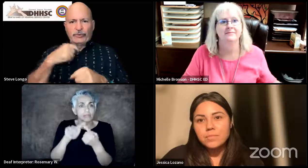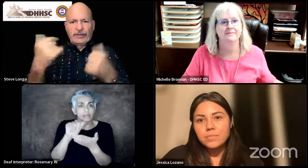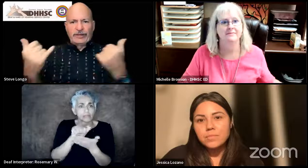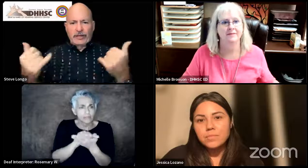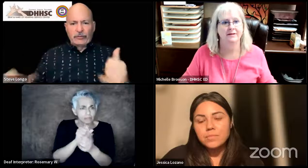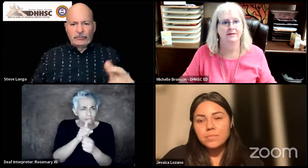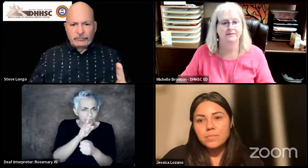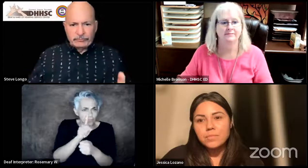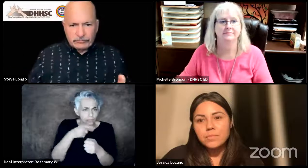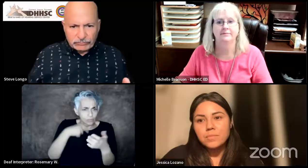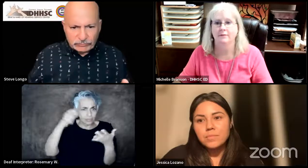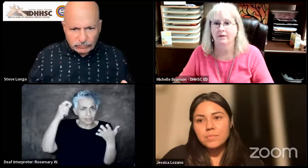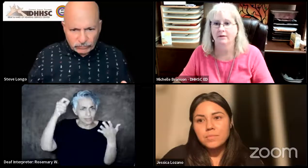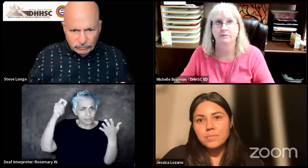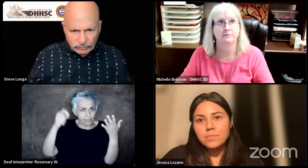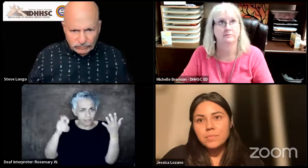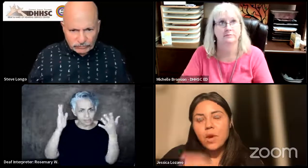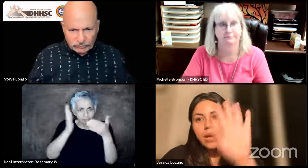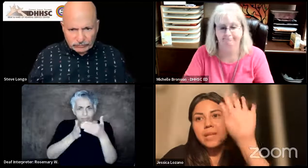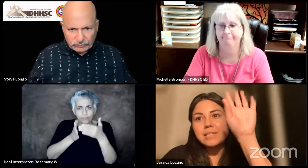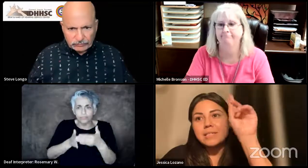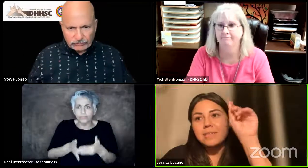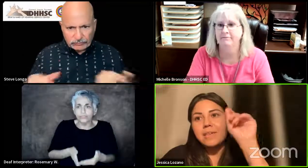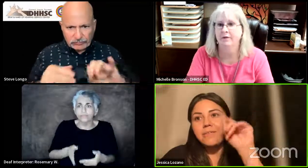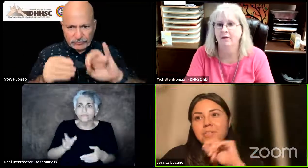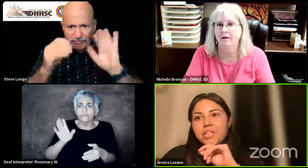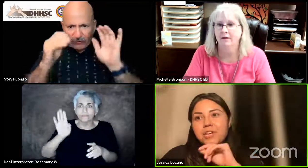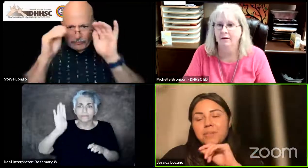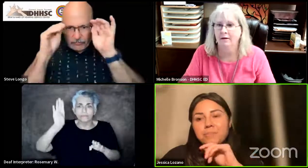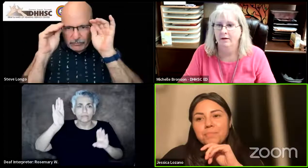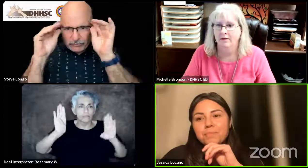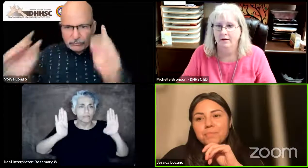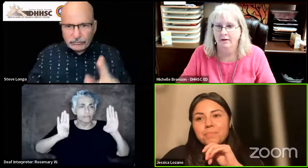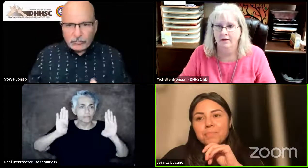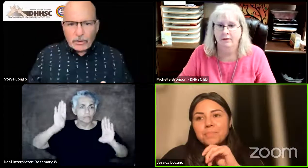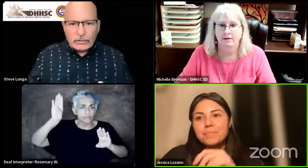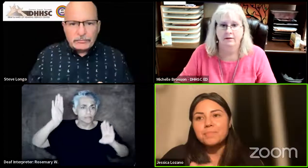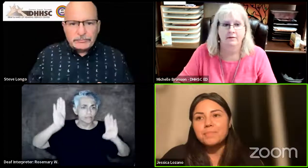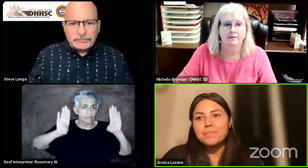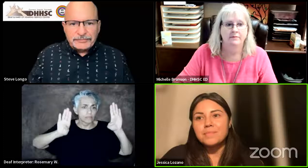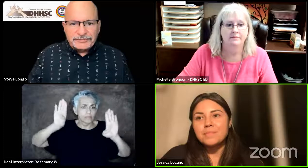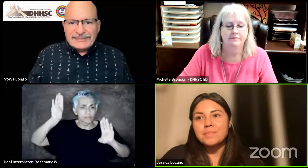Going back to the agenda now, let me see. Oh, can I say something for Michelle?